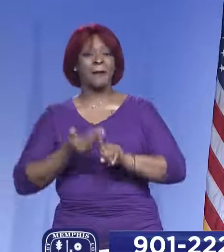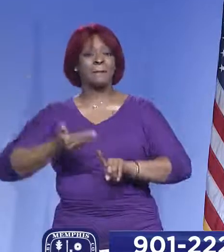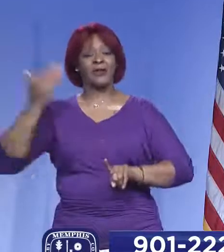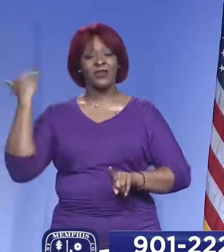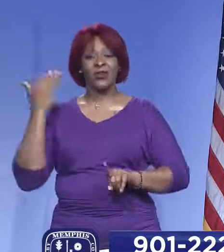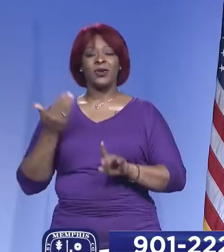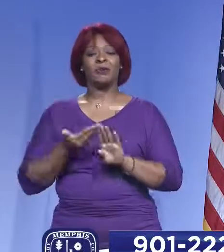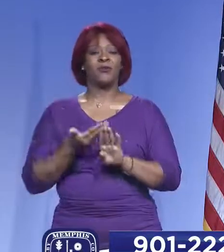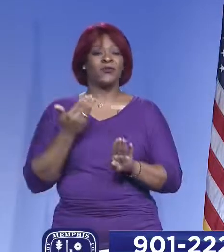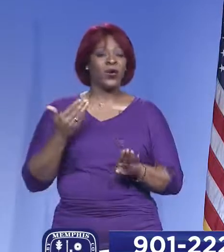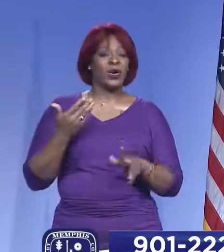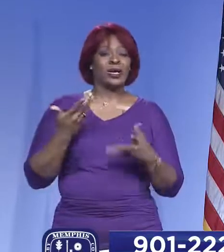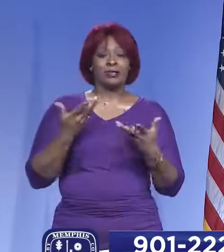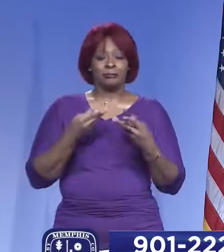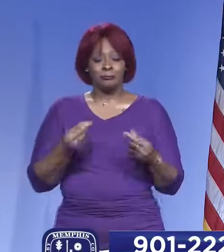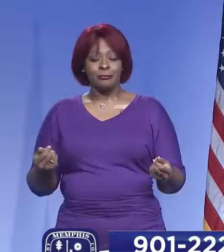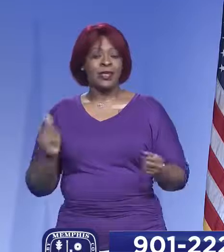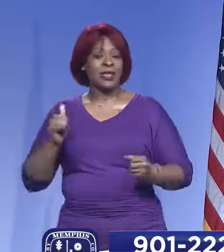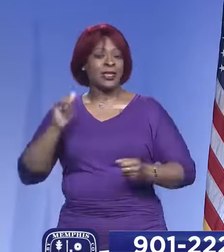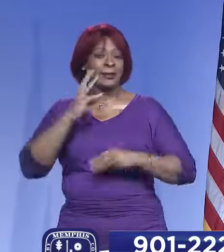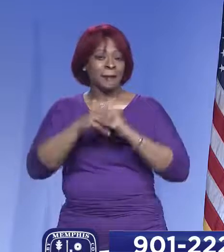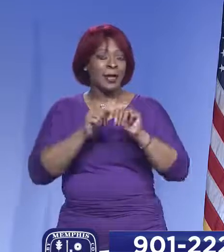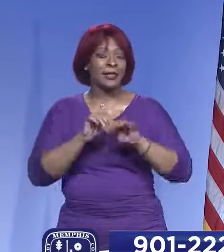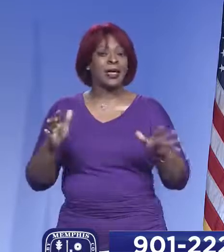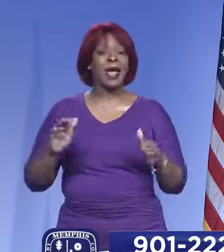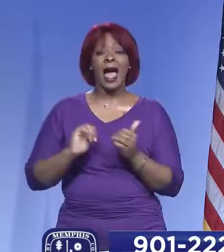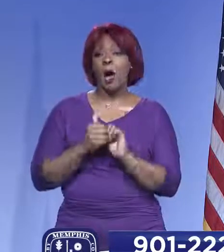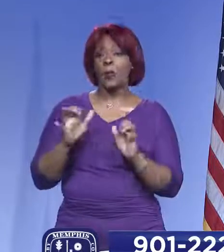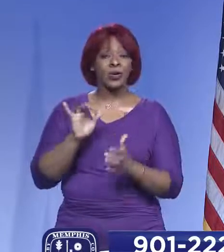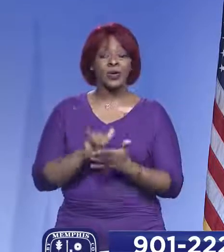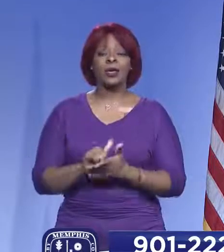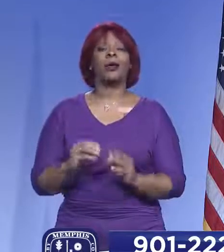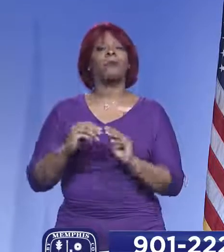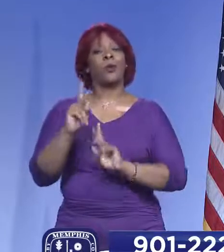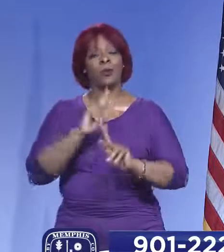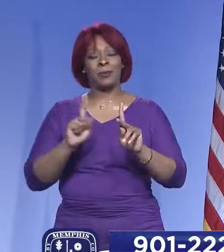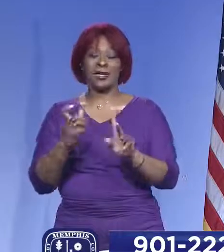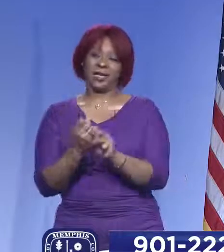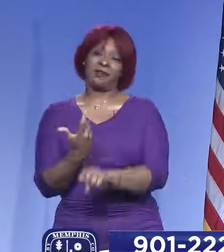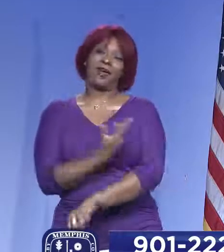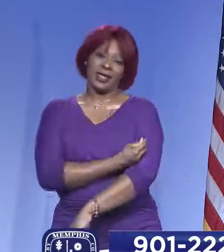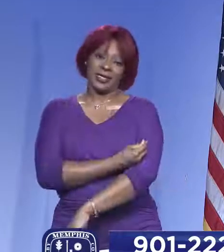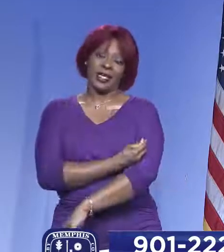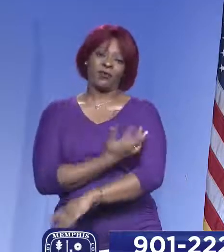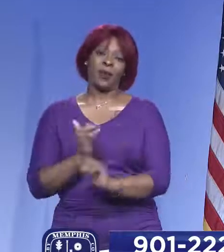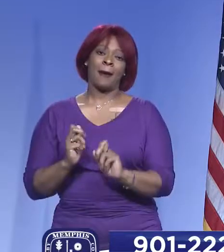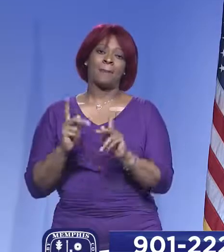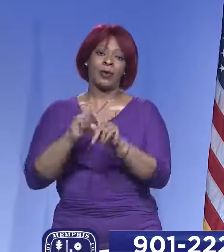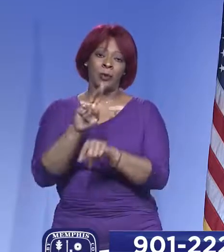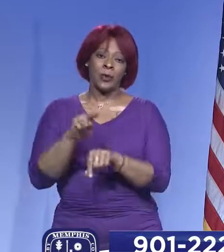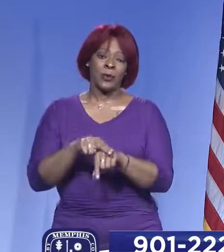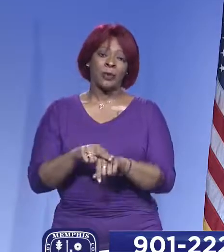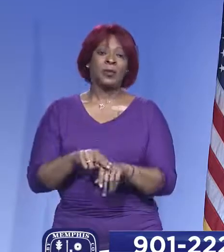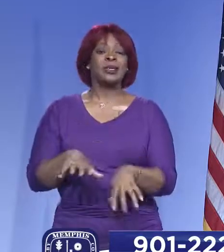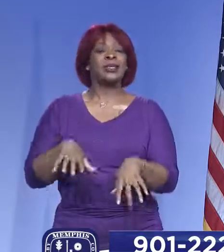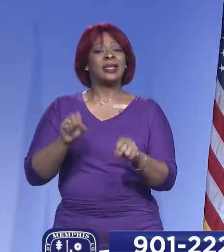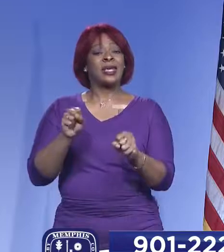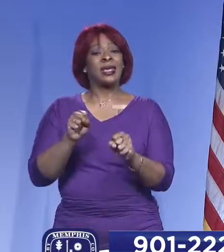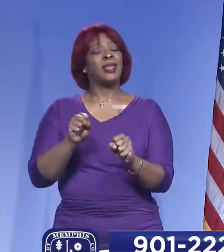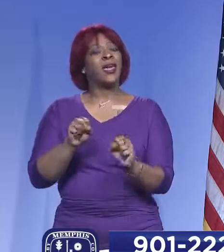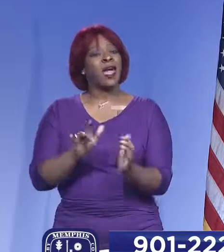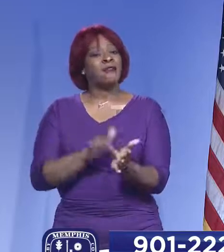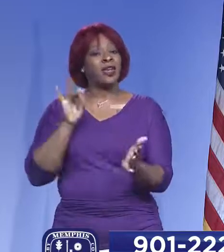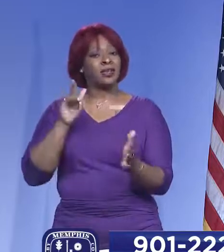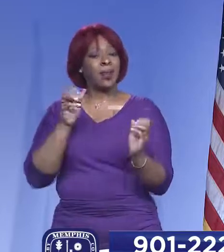clearing ourselves from the pandemic. And the way that we're going to do that is to get more people vaccinated. So take advantage of the opportunity,